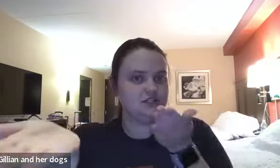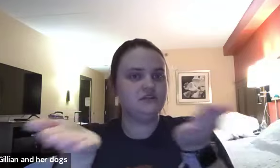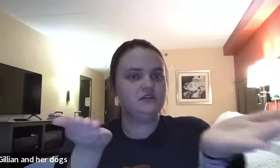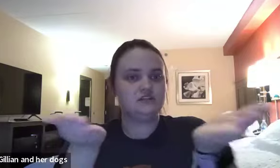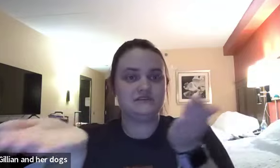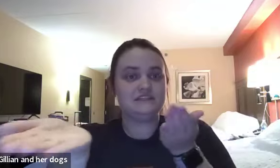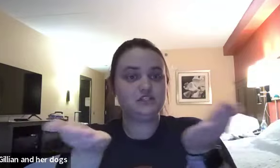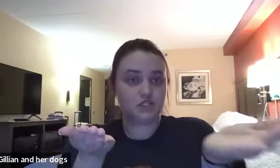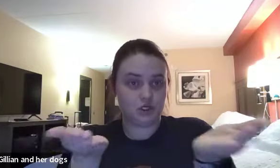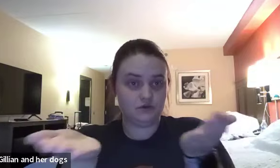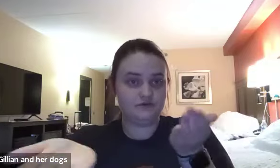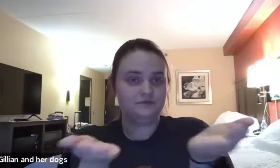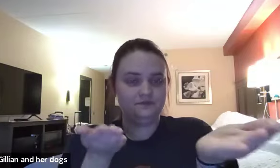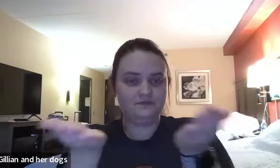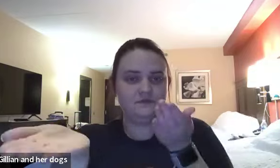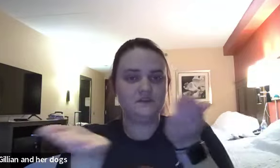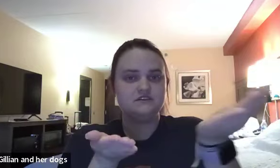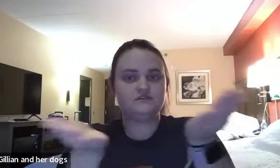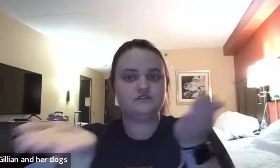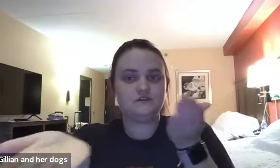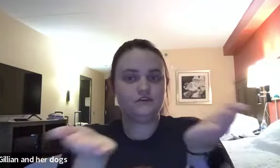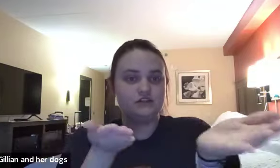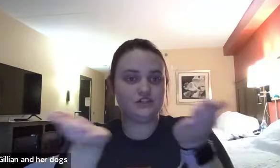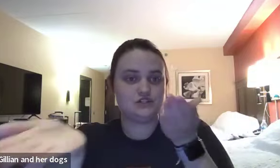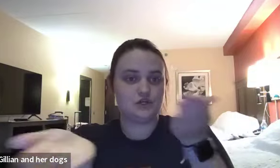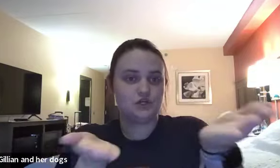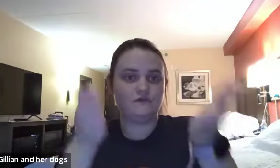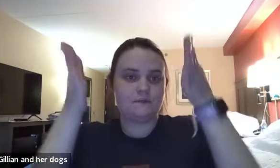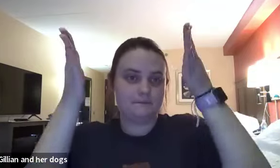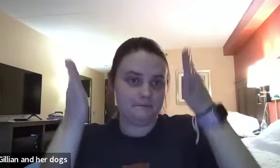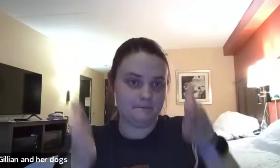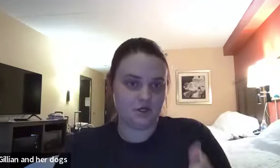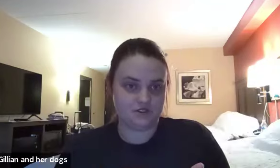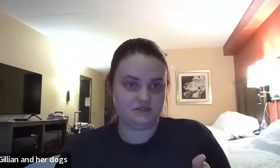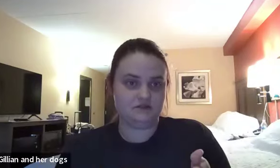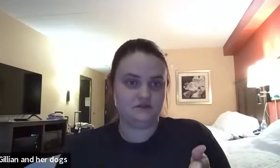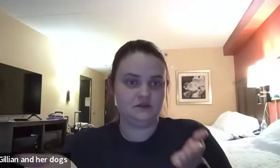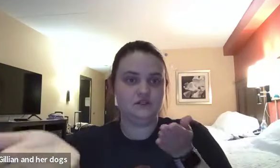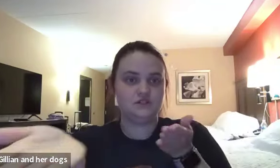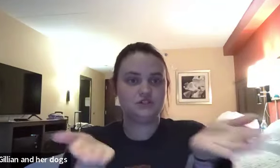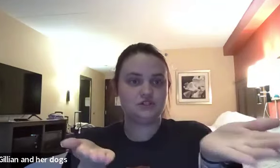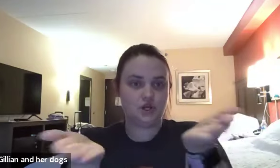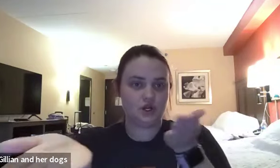manage. So this is serve. So server is serve person.